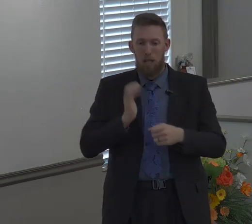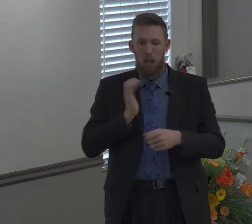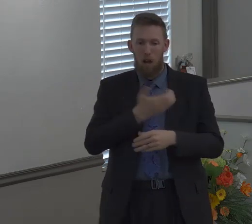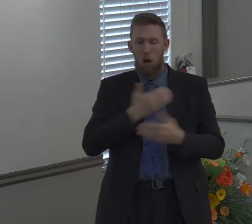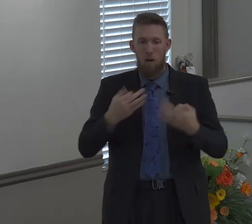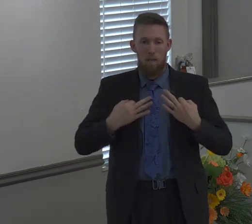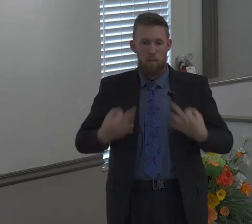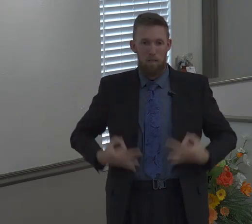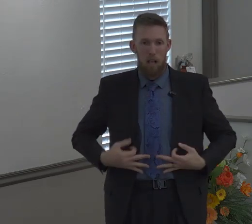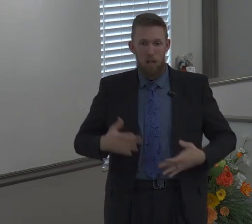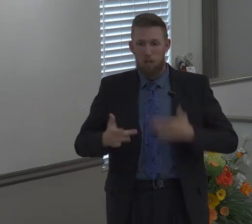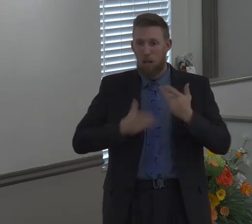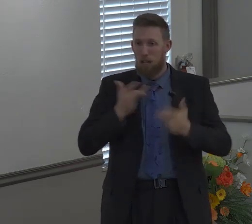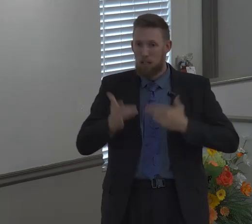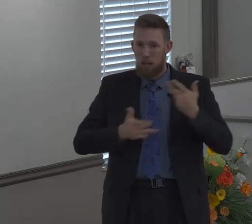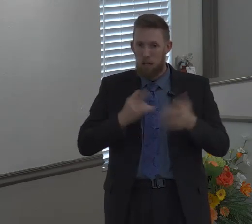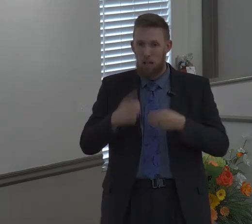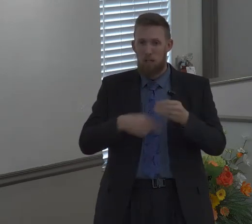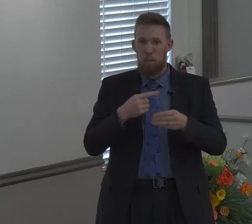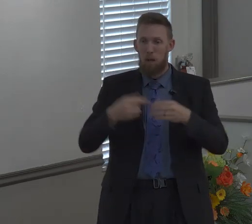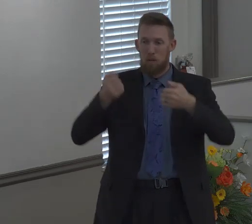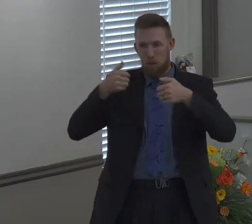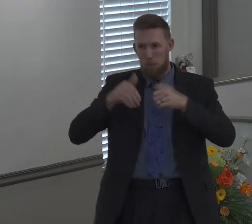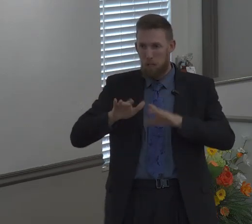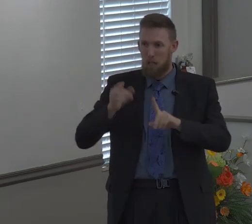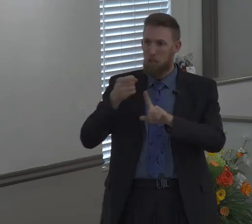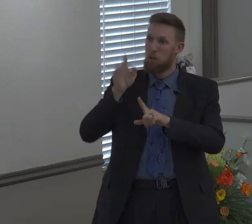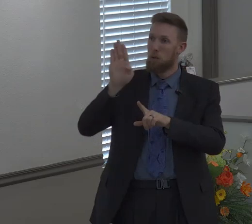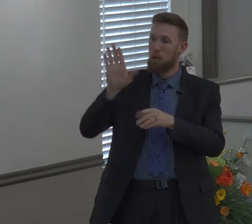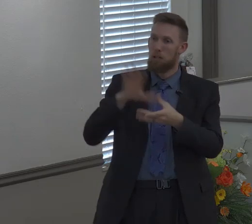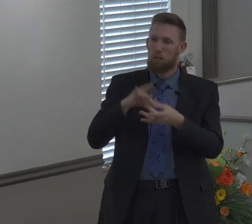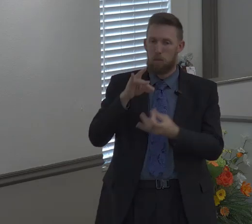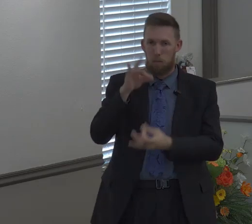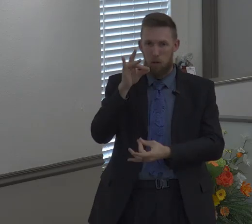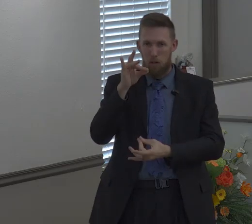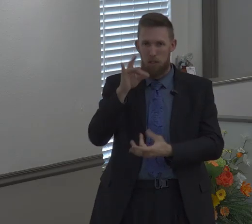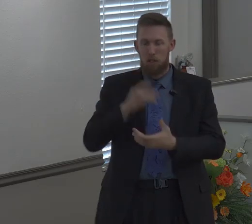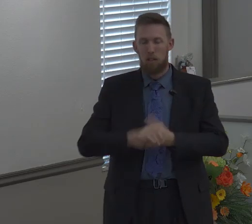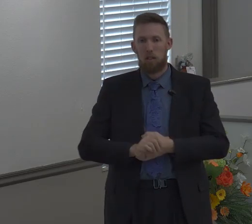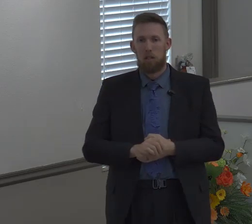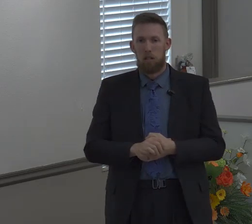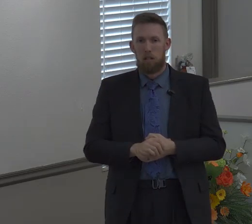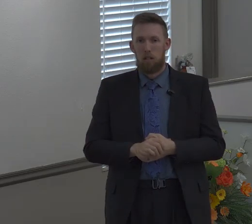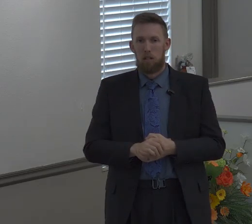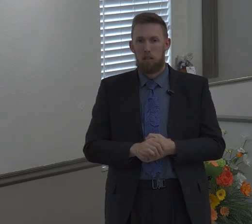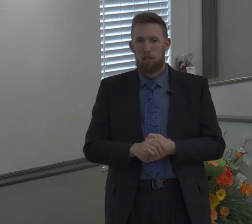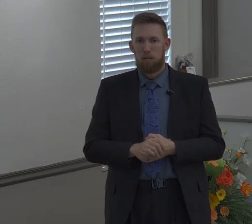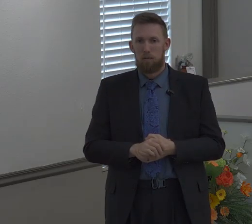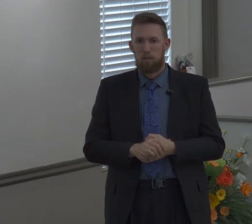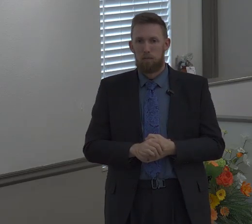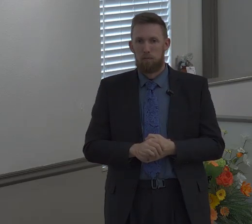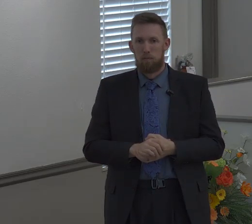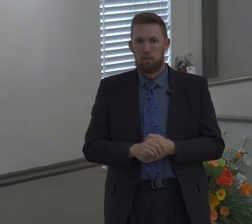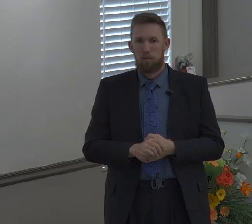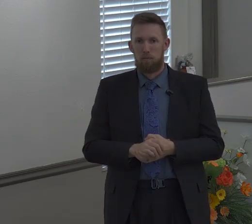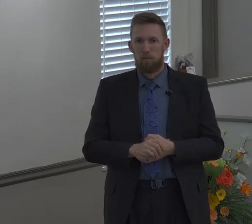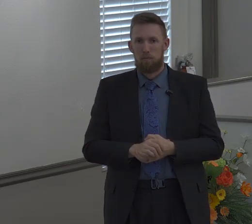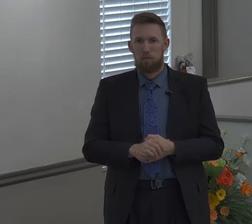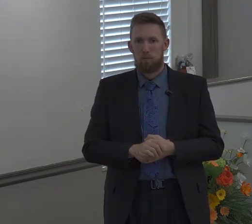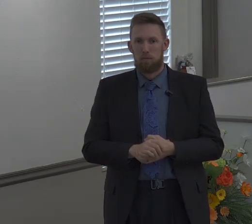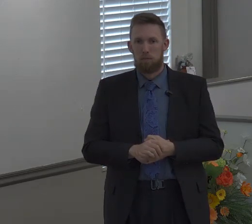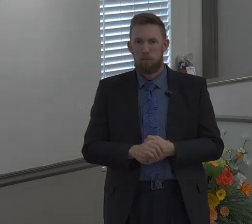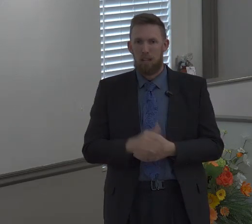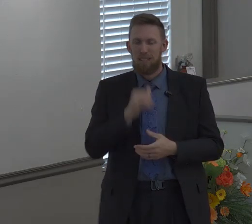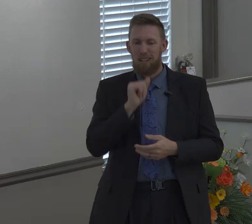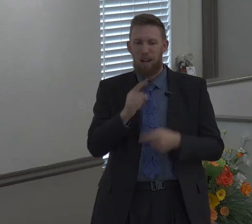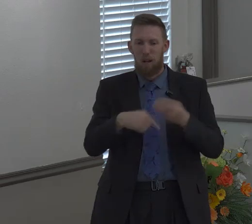about submitting to the Spirit. That's what it's about. It's not